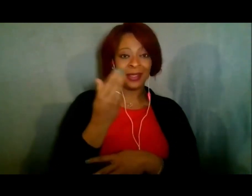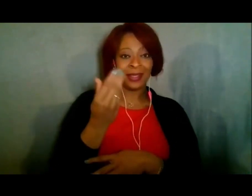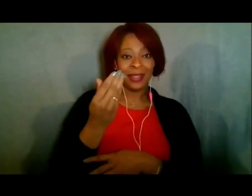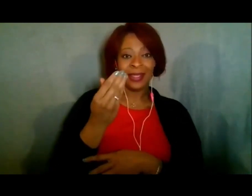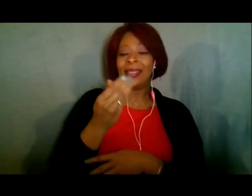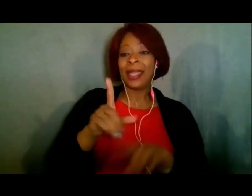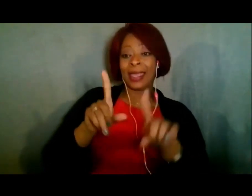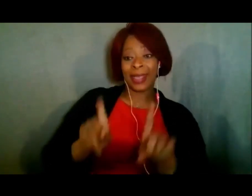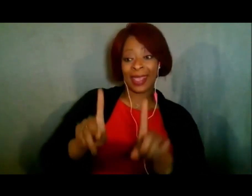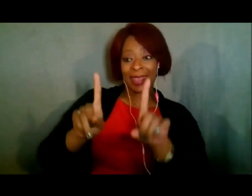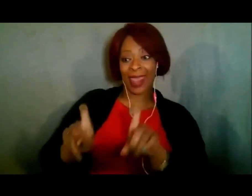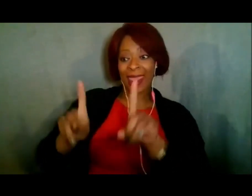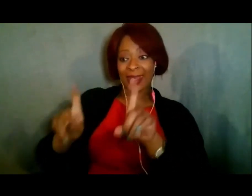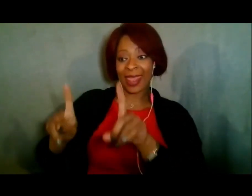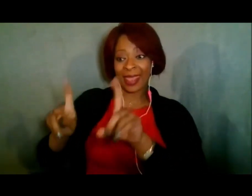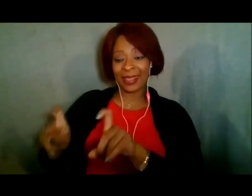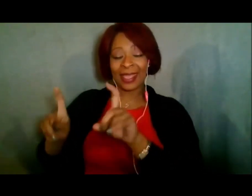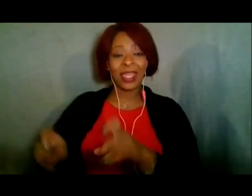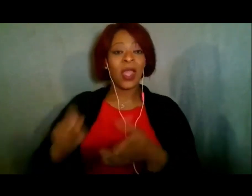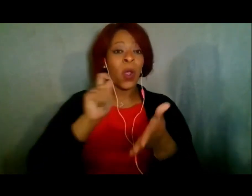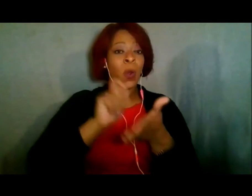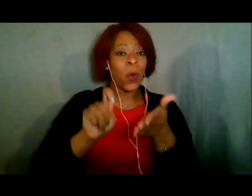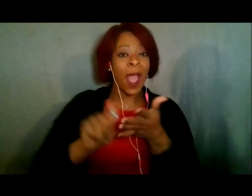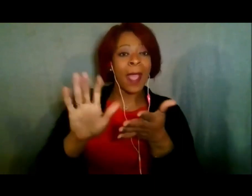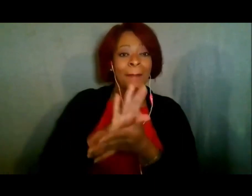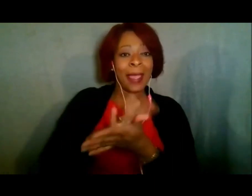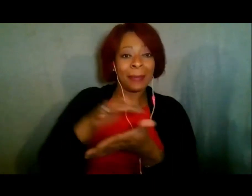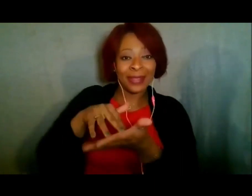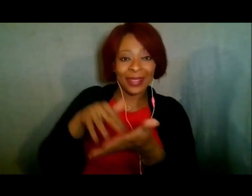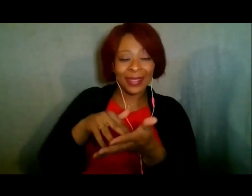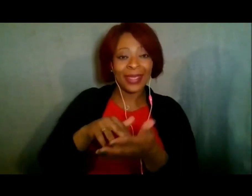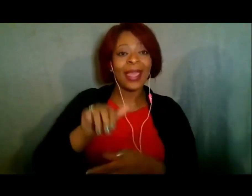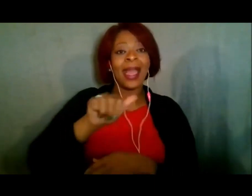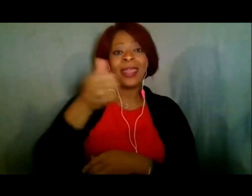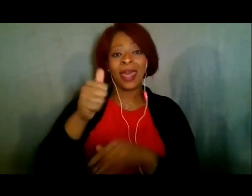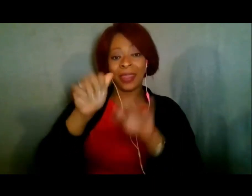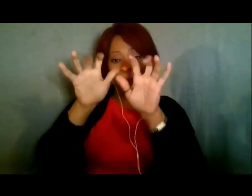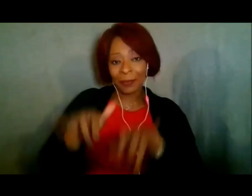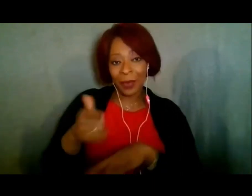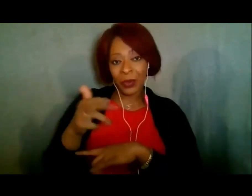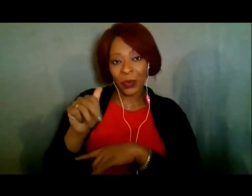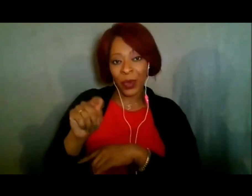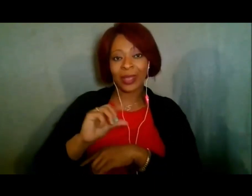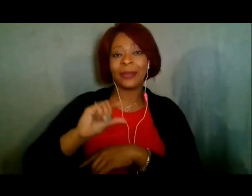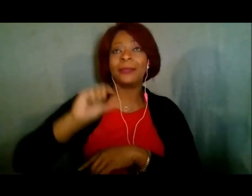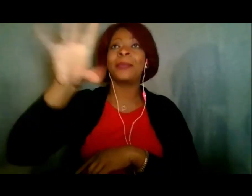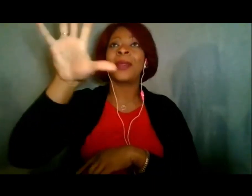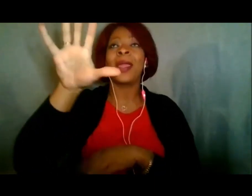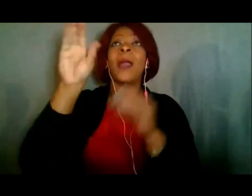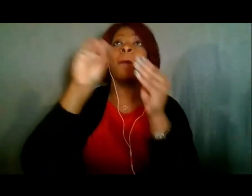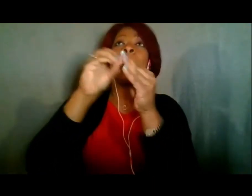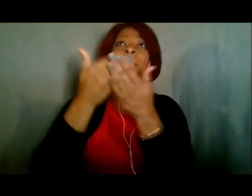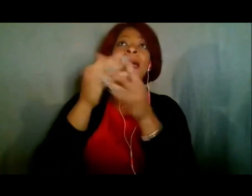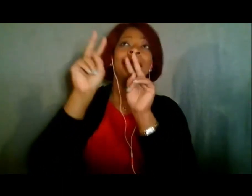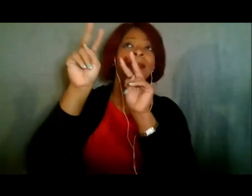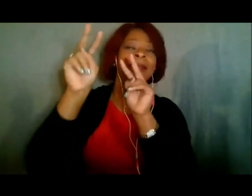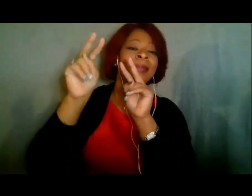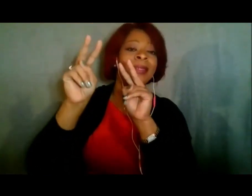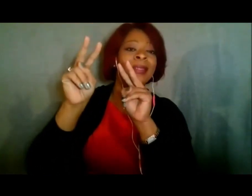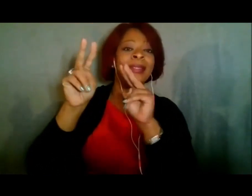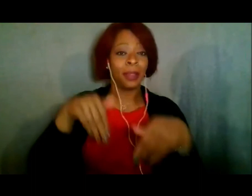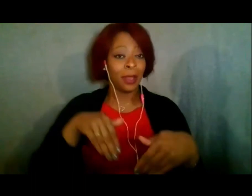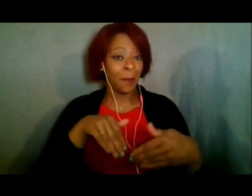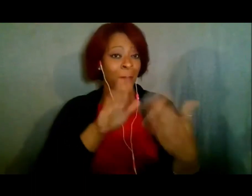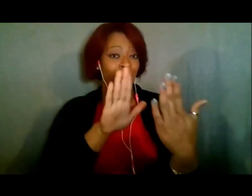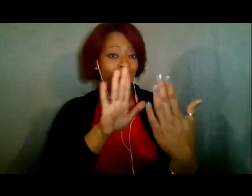few experiments, you write some papers, you put another grant in to get some more money, you approach a